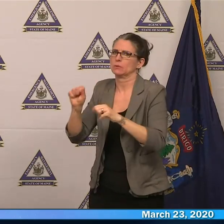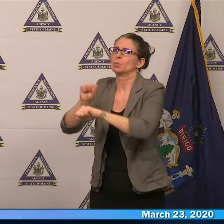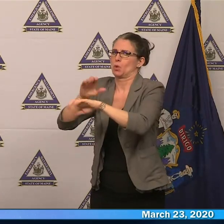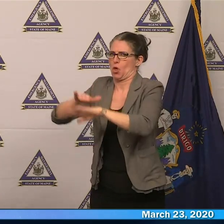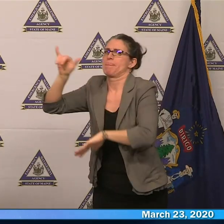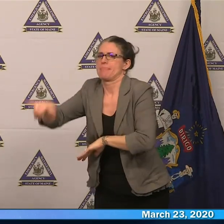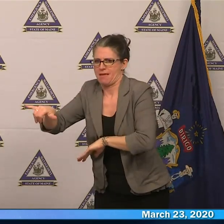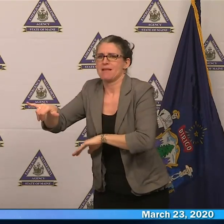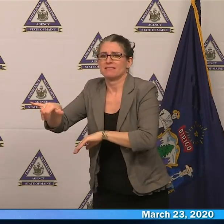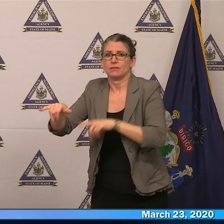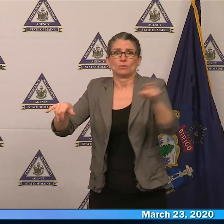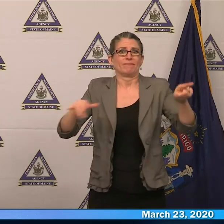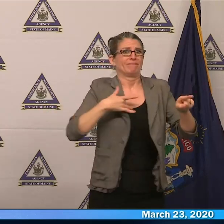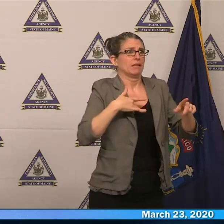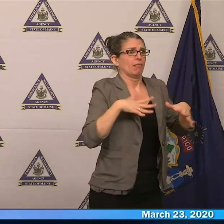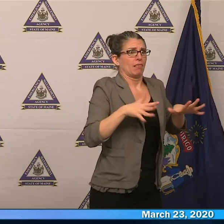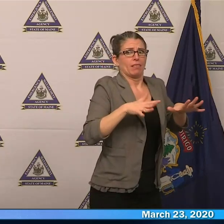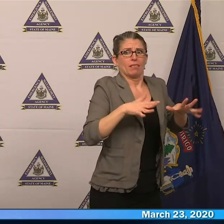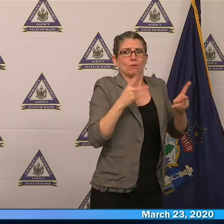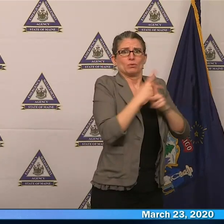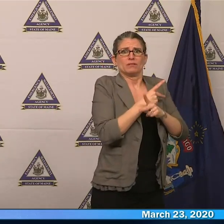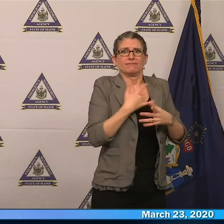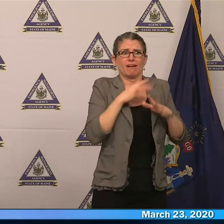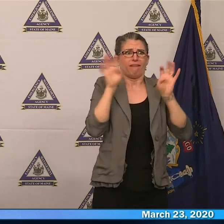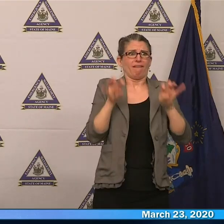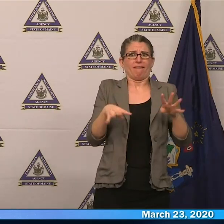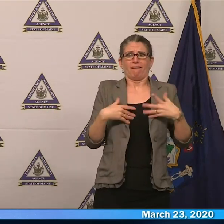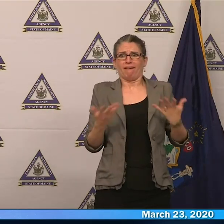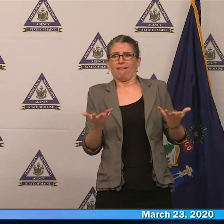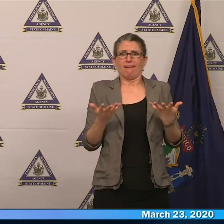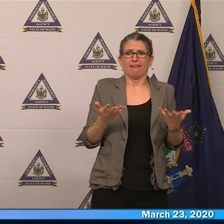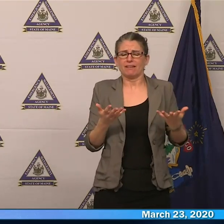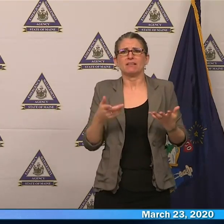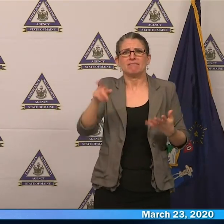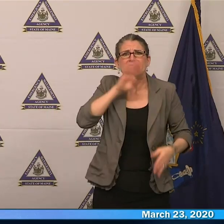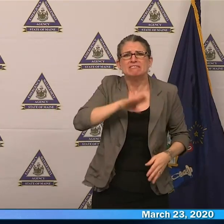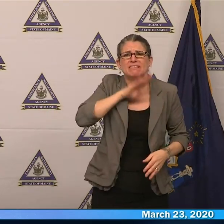frustration are completely normal responses.